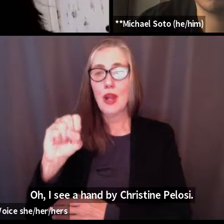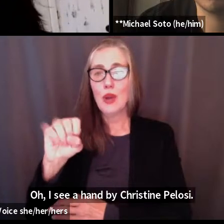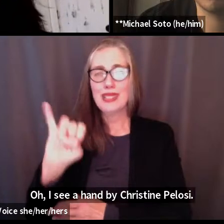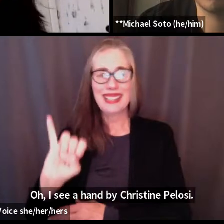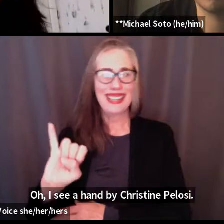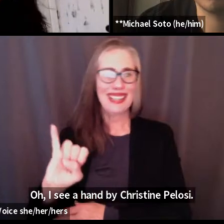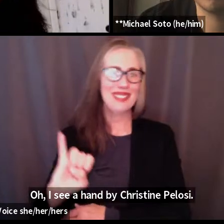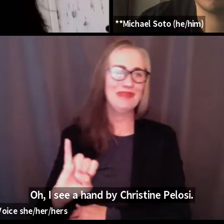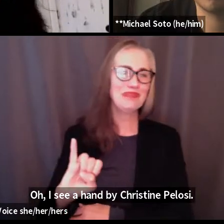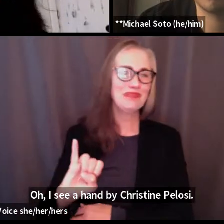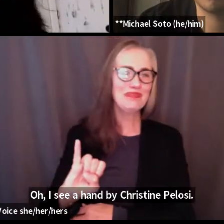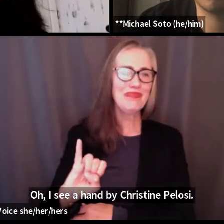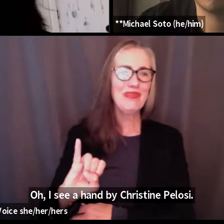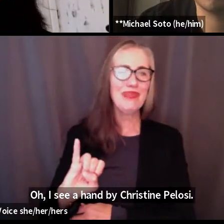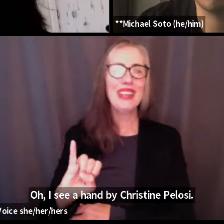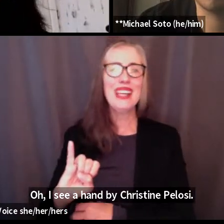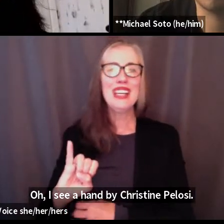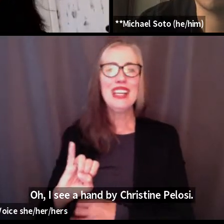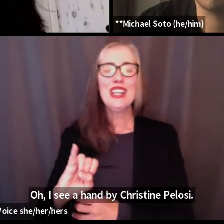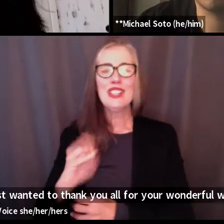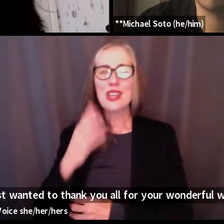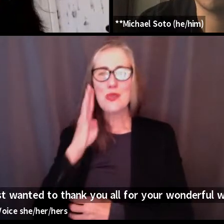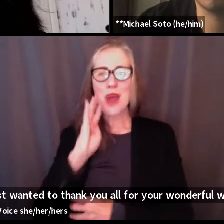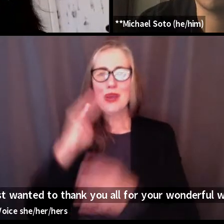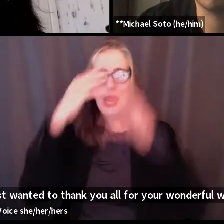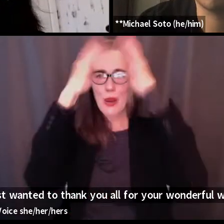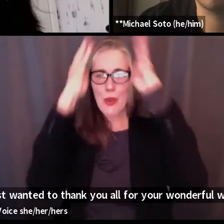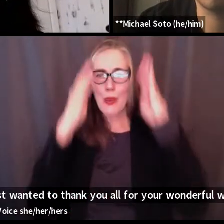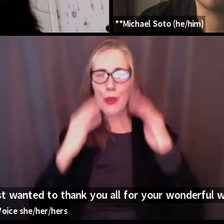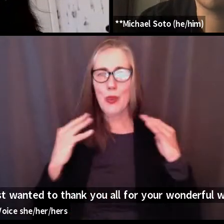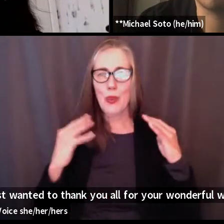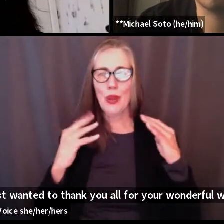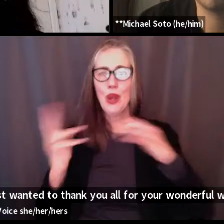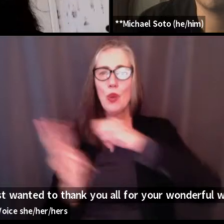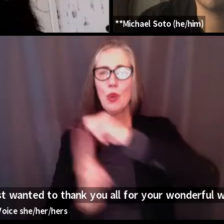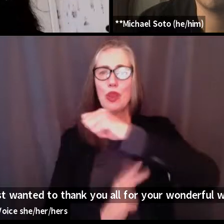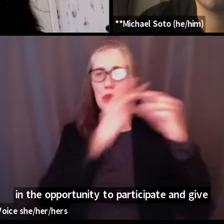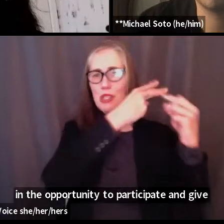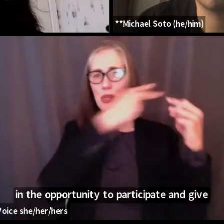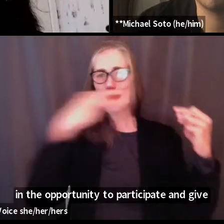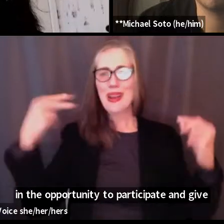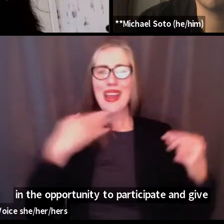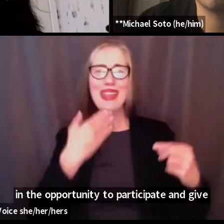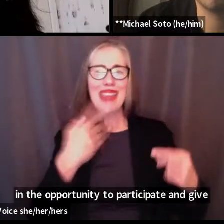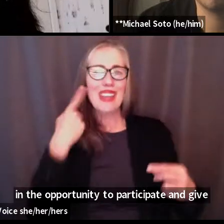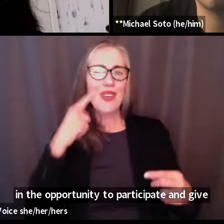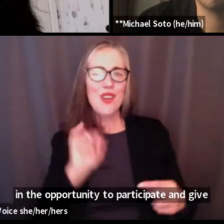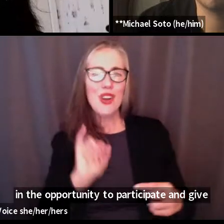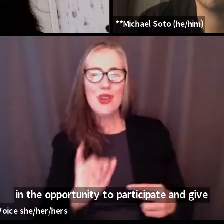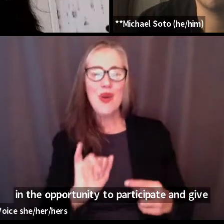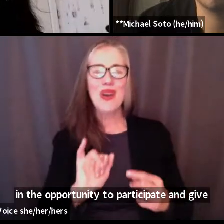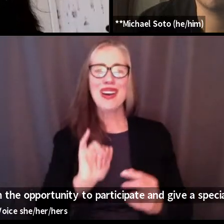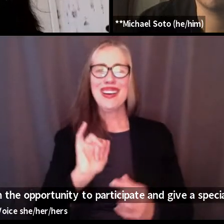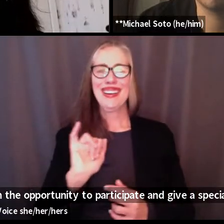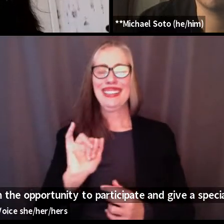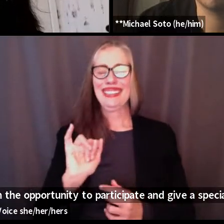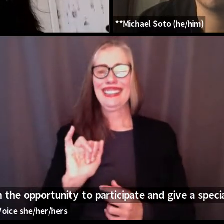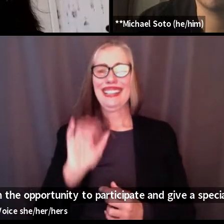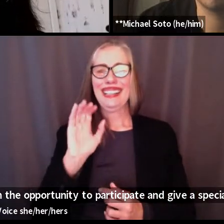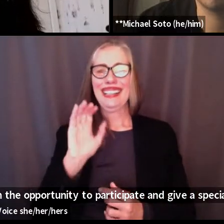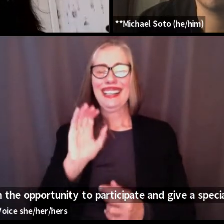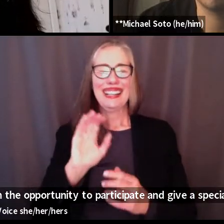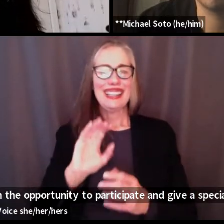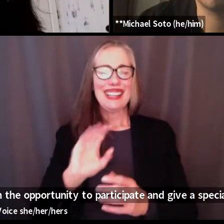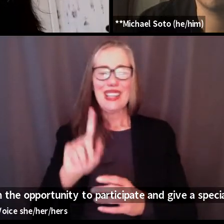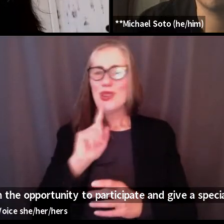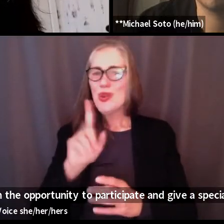I just wanted to thank you all for your wonderful work and the opportunity to participate, and give a special shout out to you, Julie, for all your patience